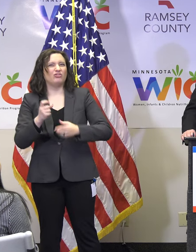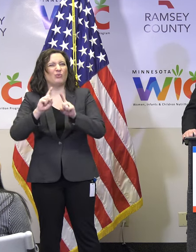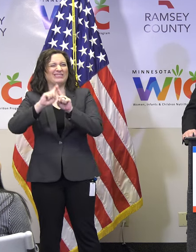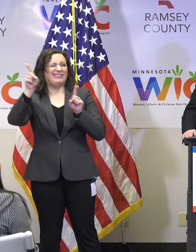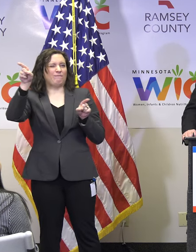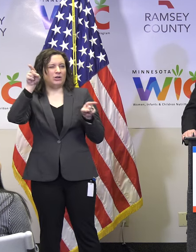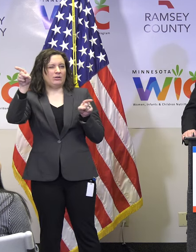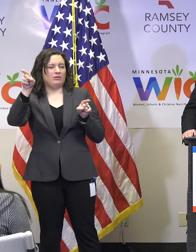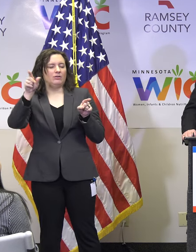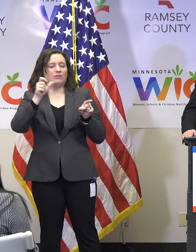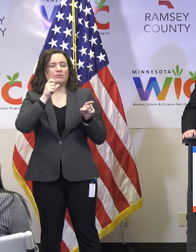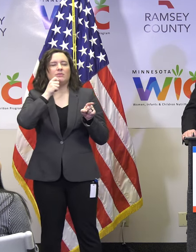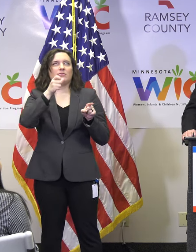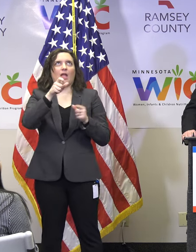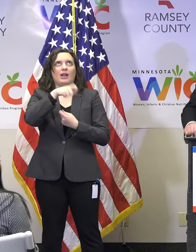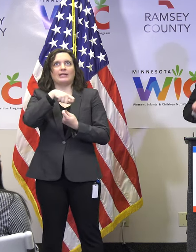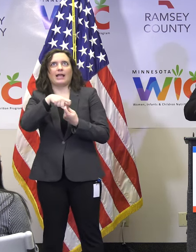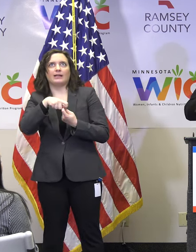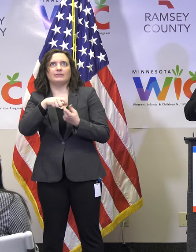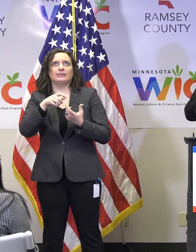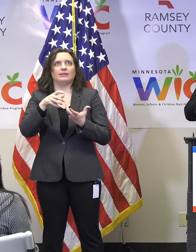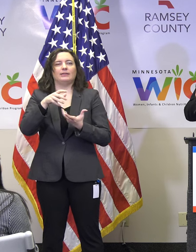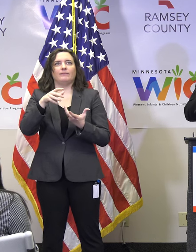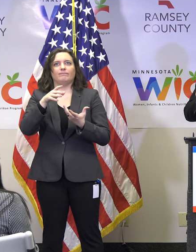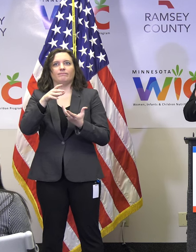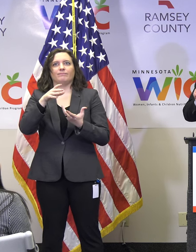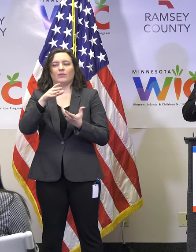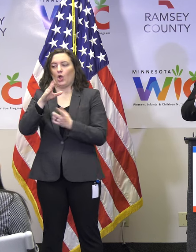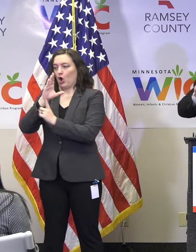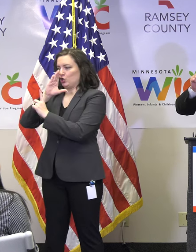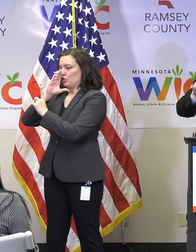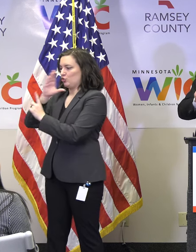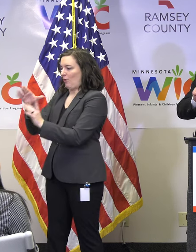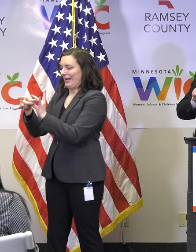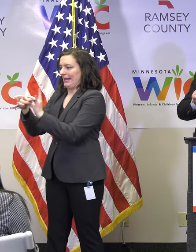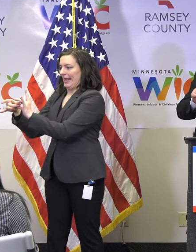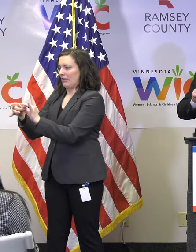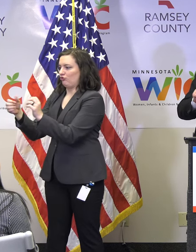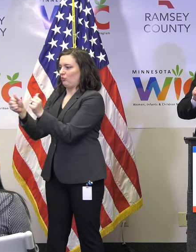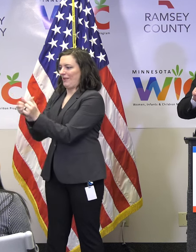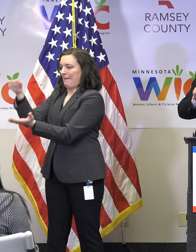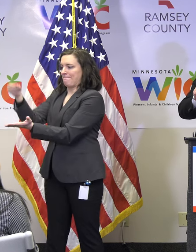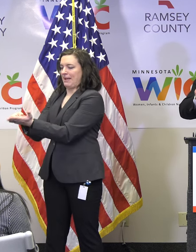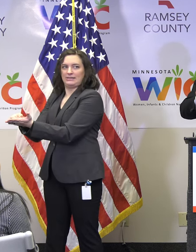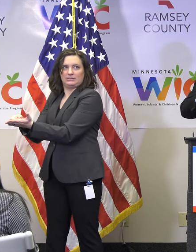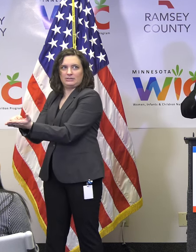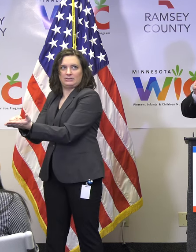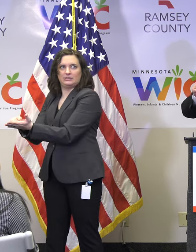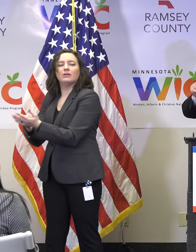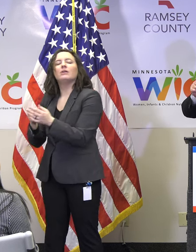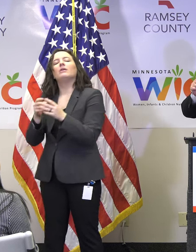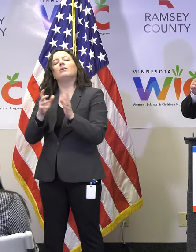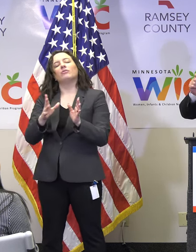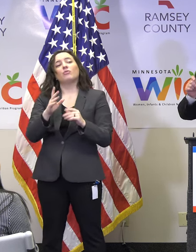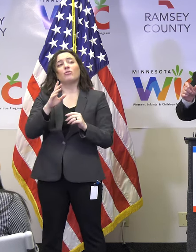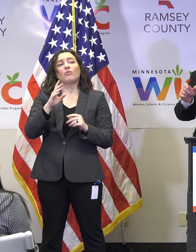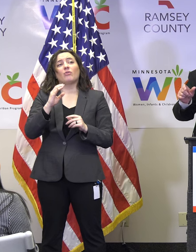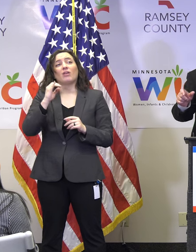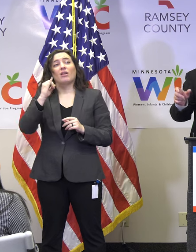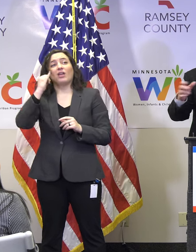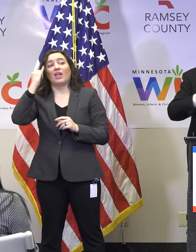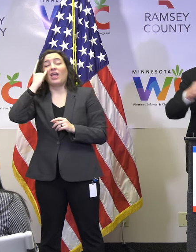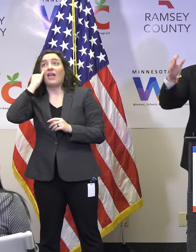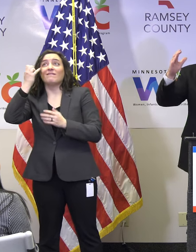It doesn't have quite the direct connection to an economy up or down. It's not like a circumstance where when the economy